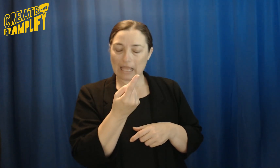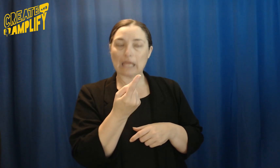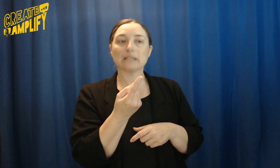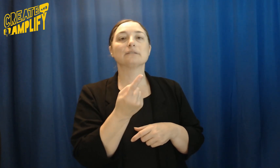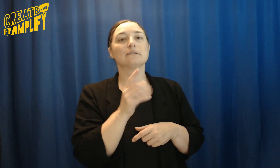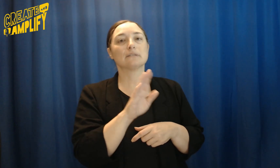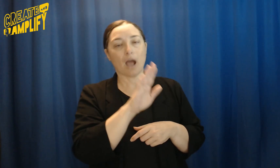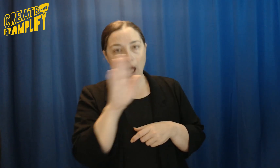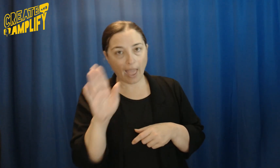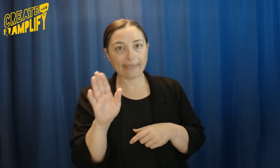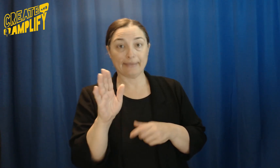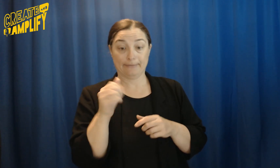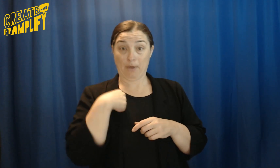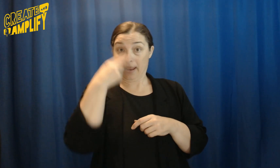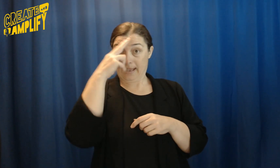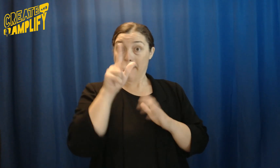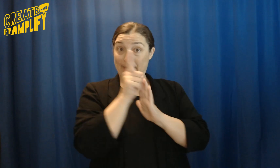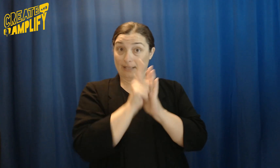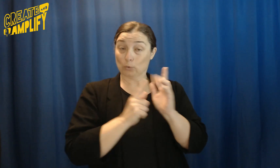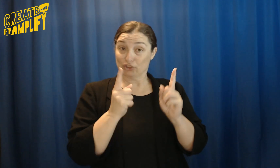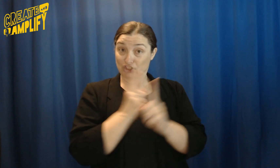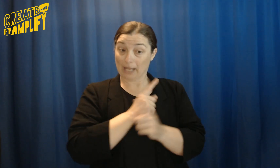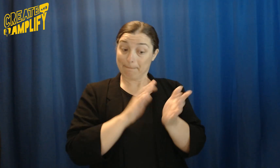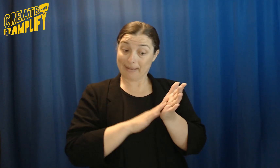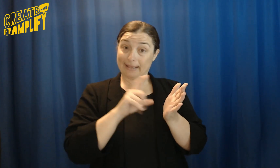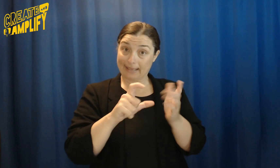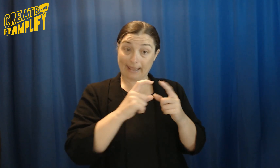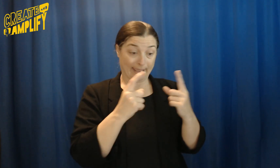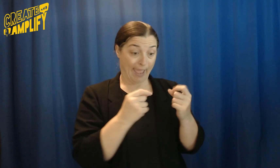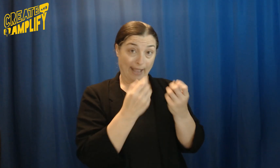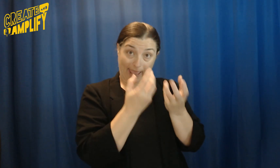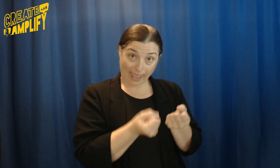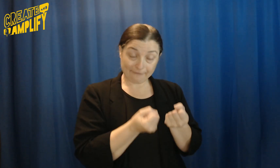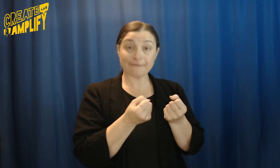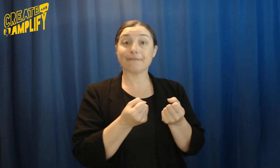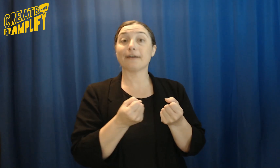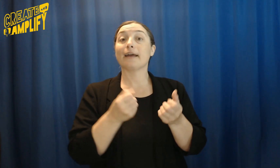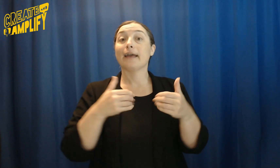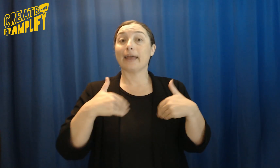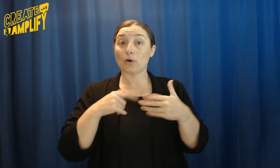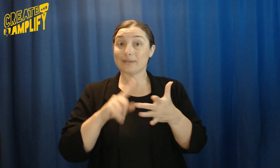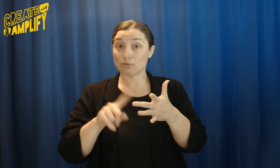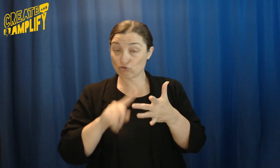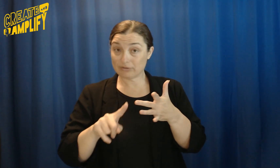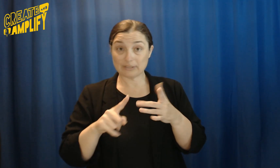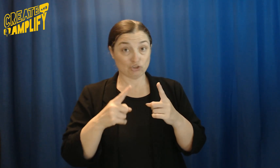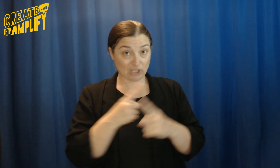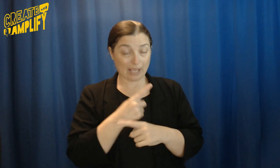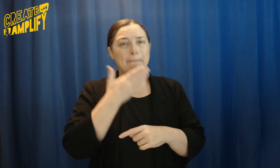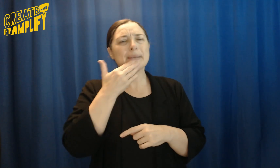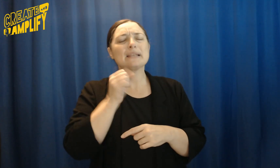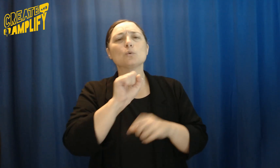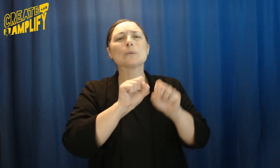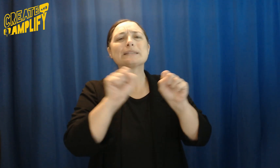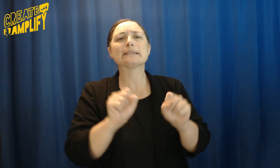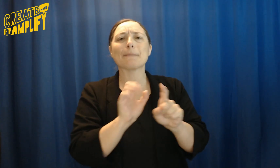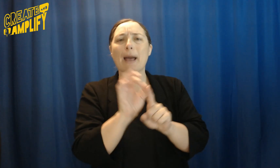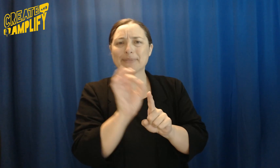I've legally changed my name. It's on my Medicare card. It's on my health insurance. Could you please update your system so that my old name is no